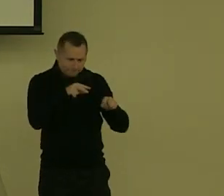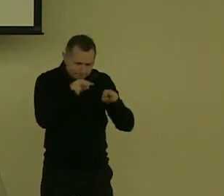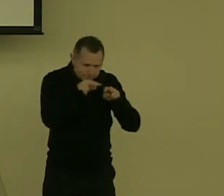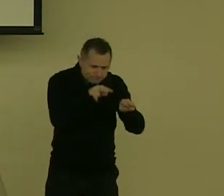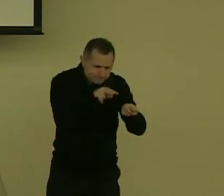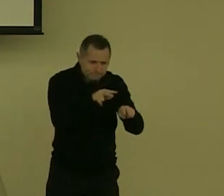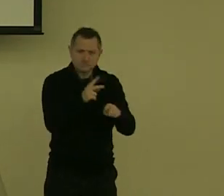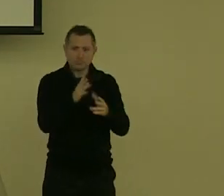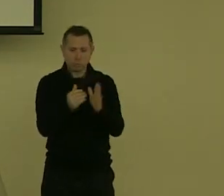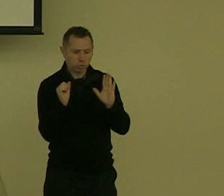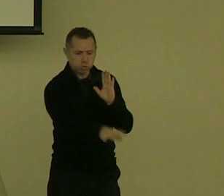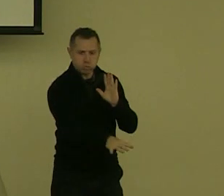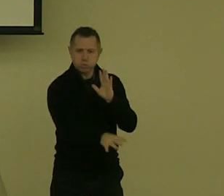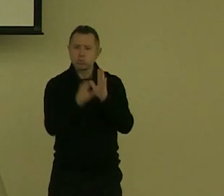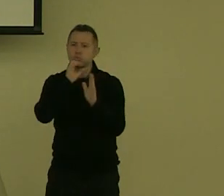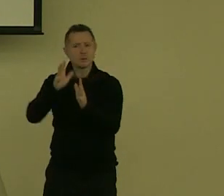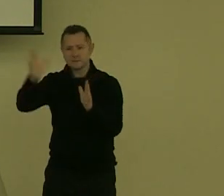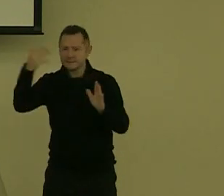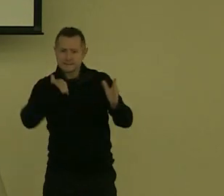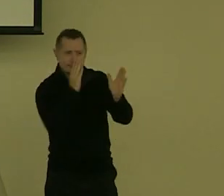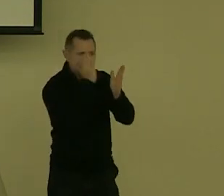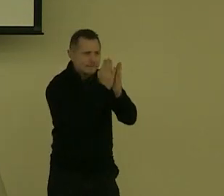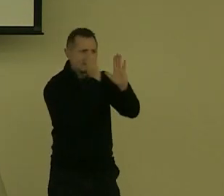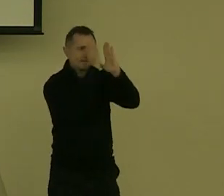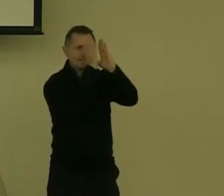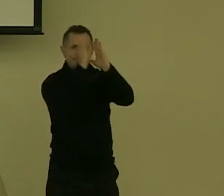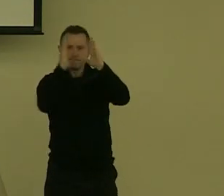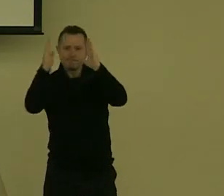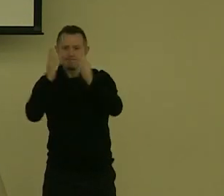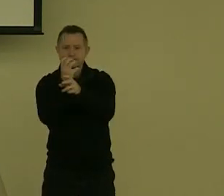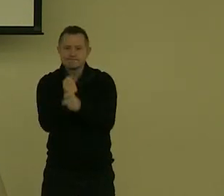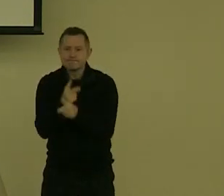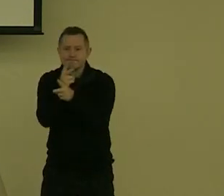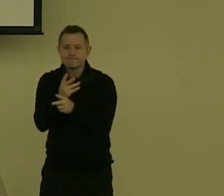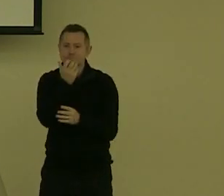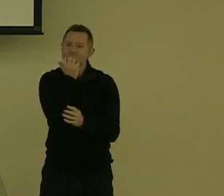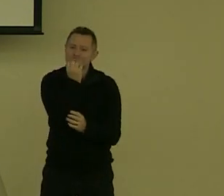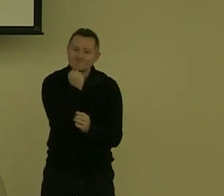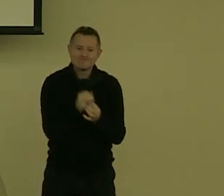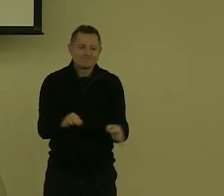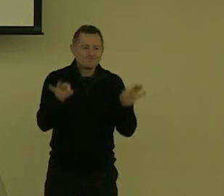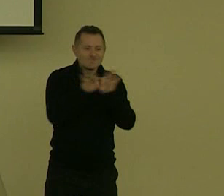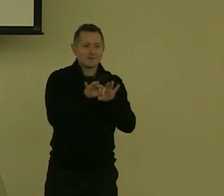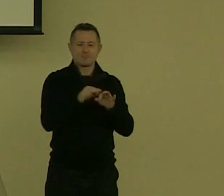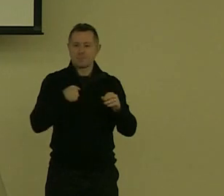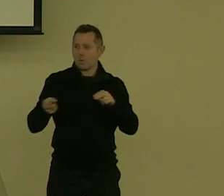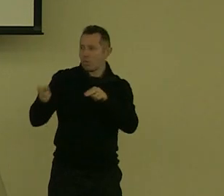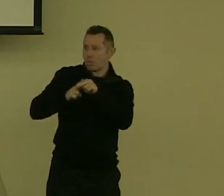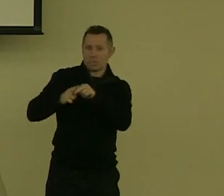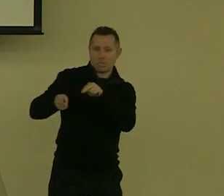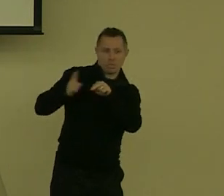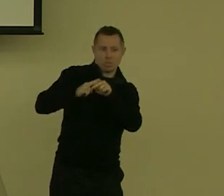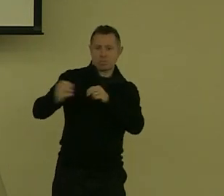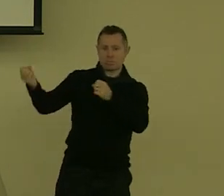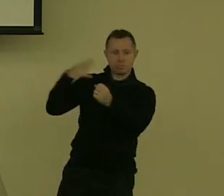to Chris with Al Jaffe, creator of the Folden, his papers, the Kitchen Sink Press archives,